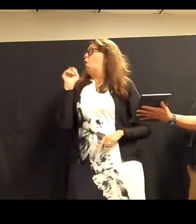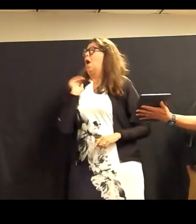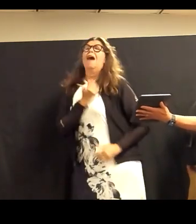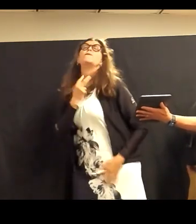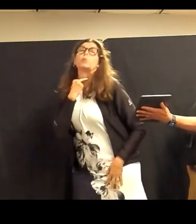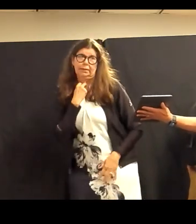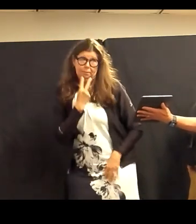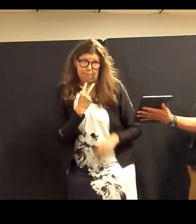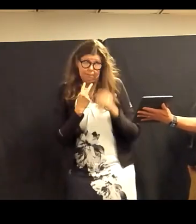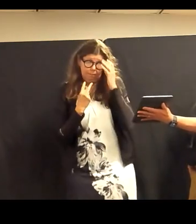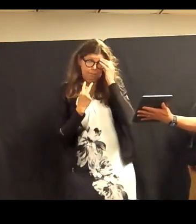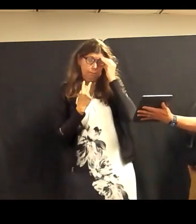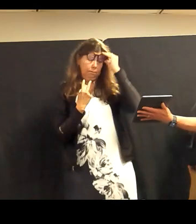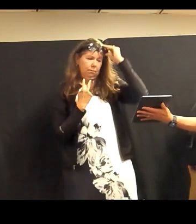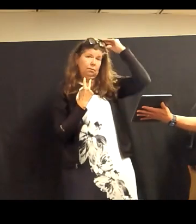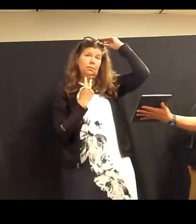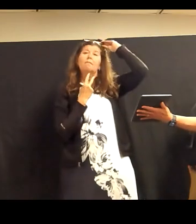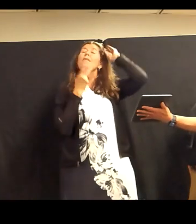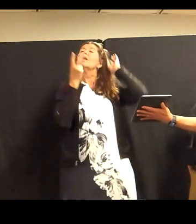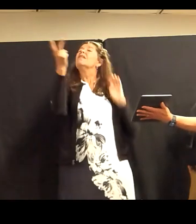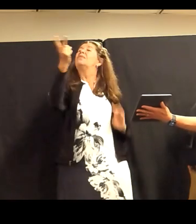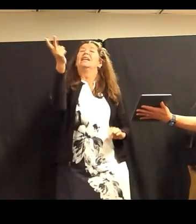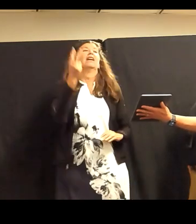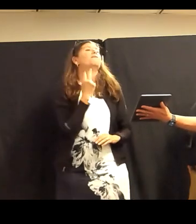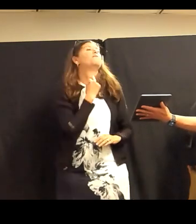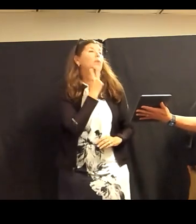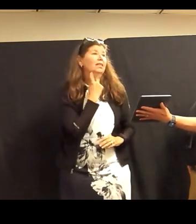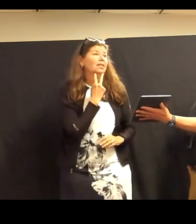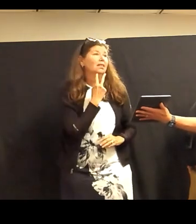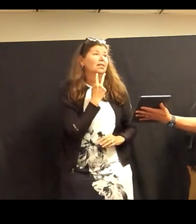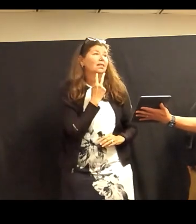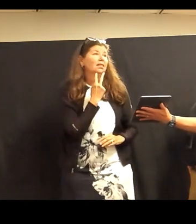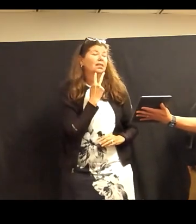So these interpreters are our voices.